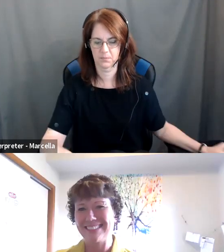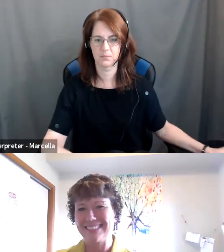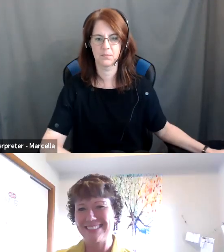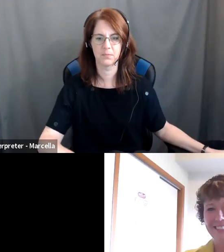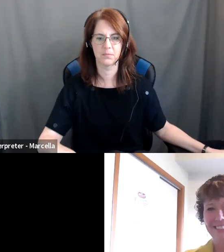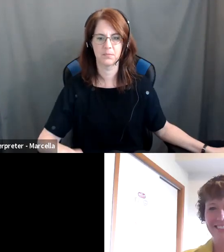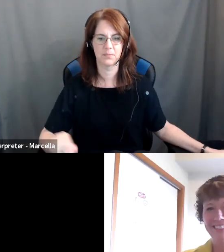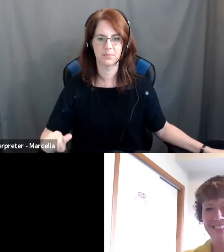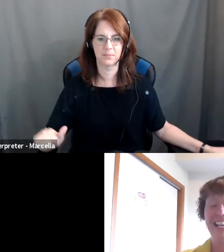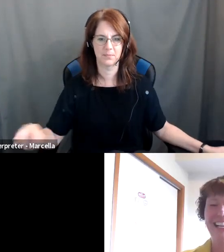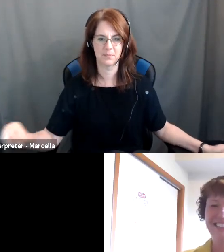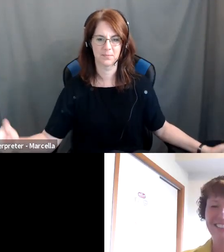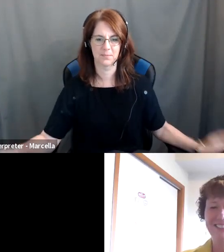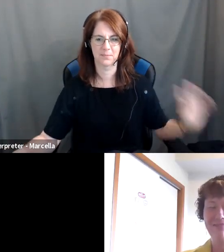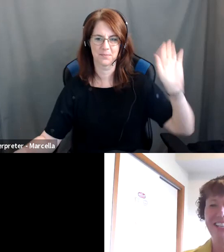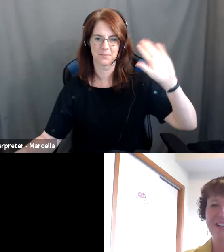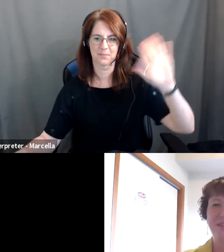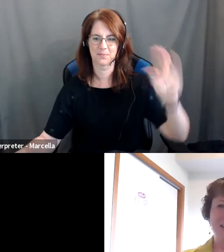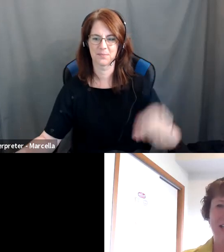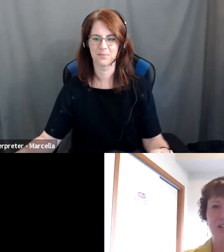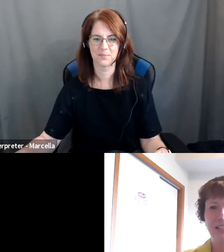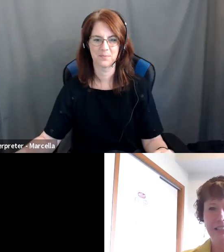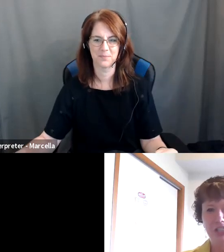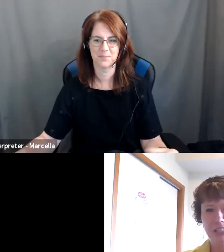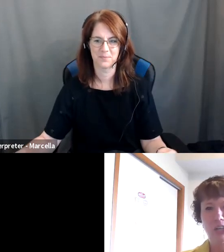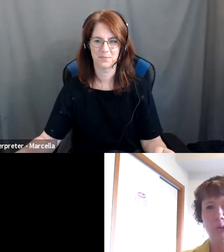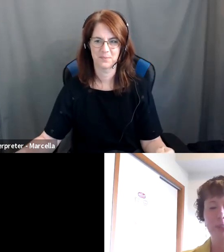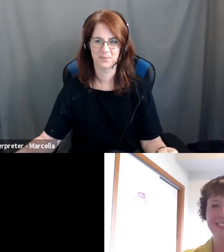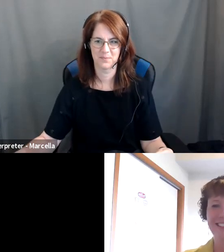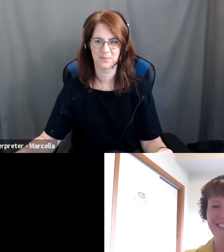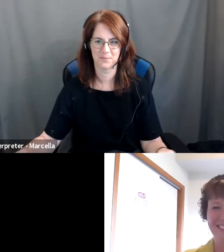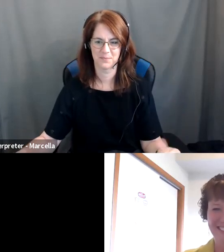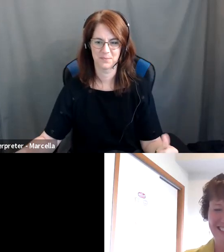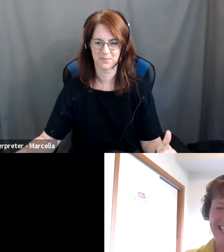Is Mary still on? All right, bye. She said good. She told us. Let's go.